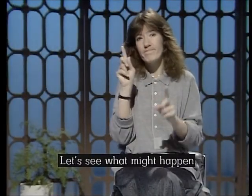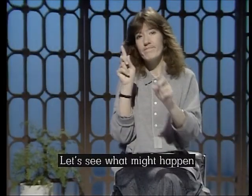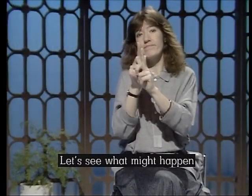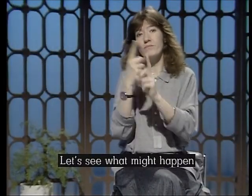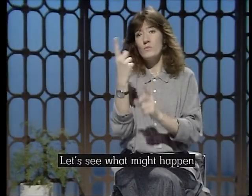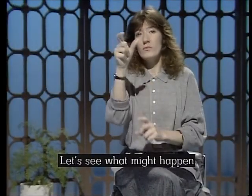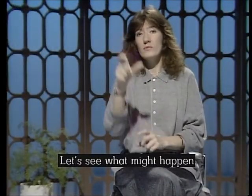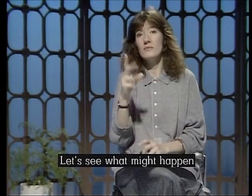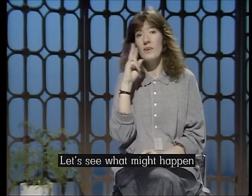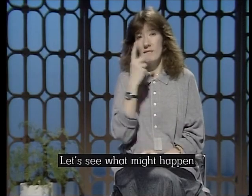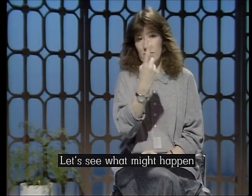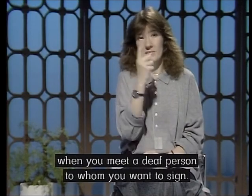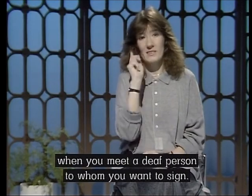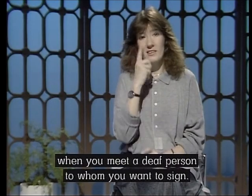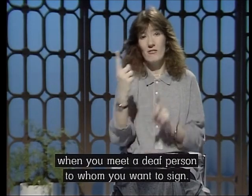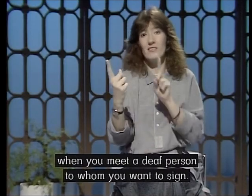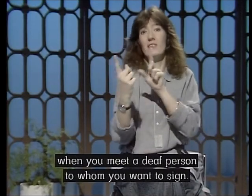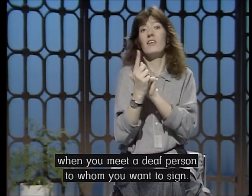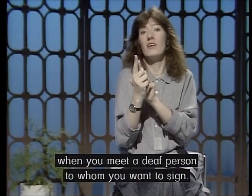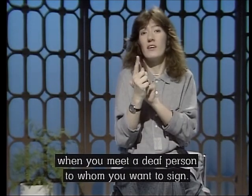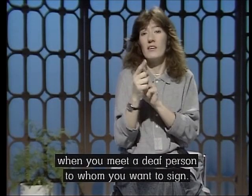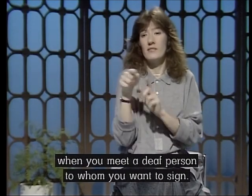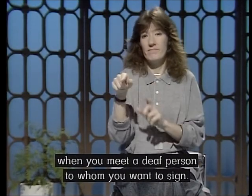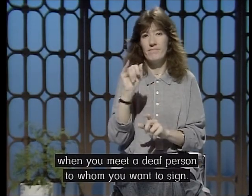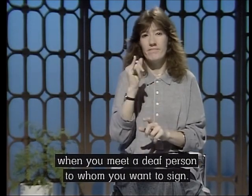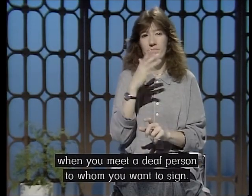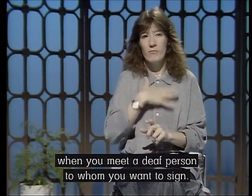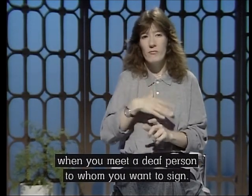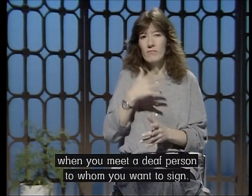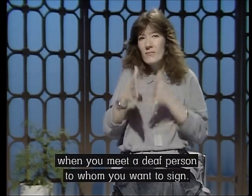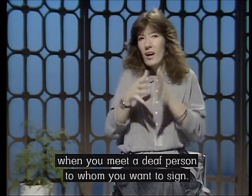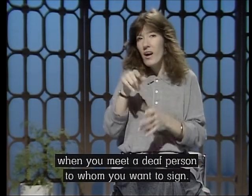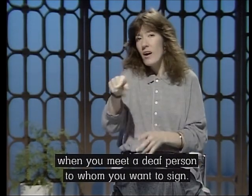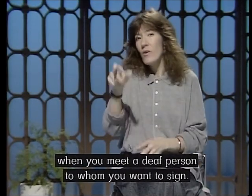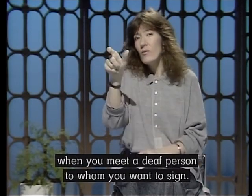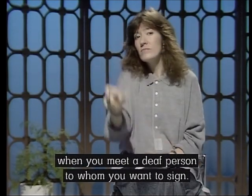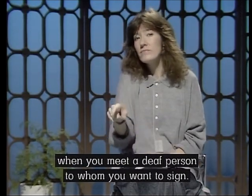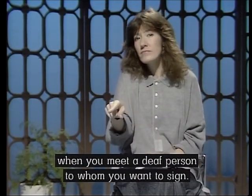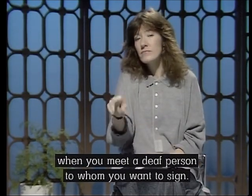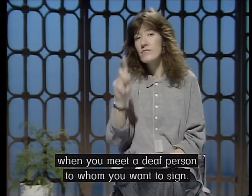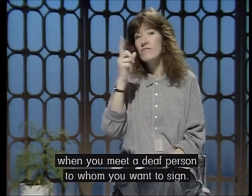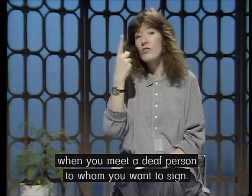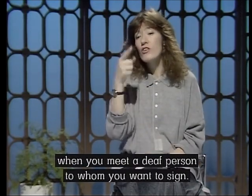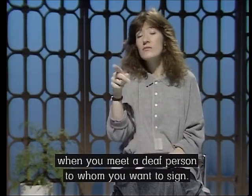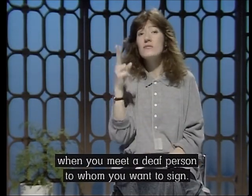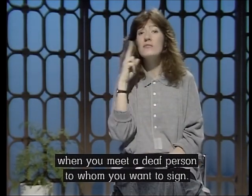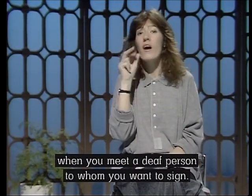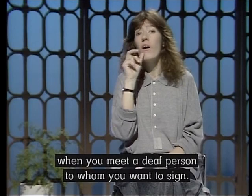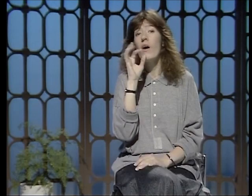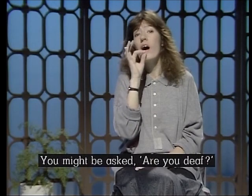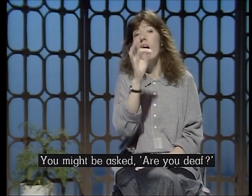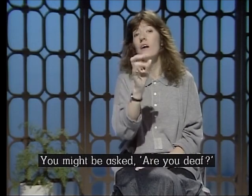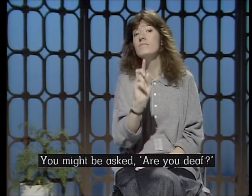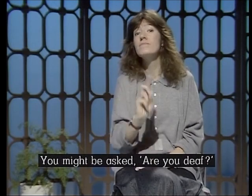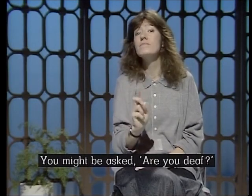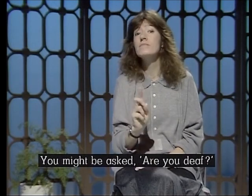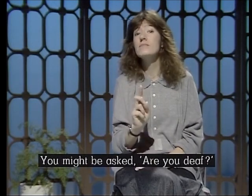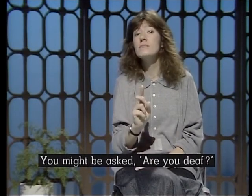likely to happen when you meet someone who's deaf and you want to sign to him or her. Well, one of the first things that you might be asked